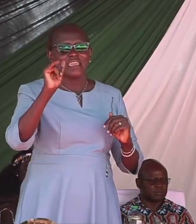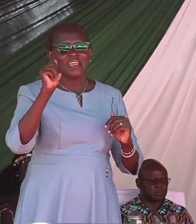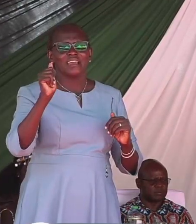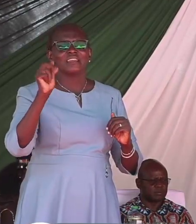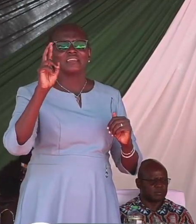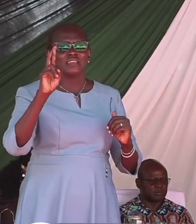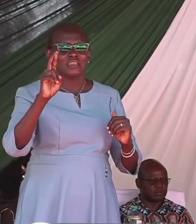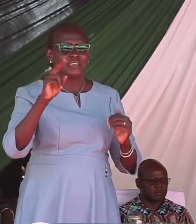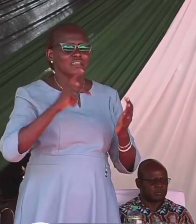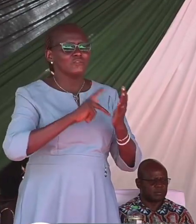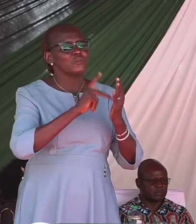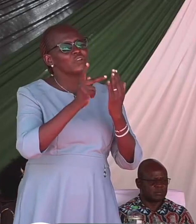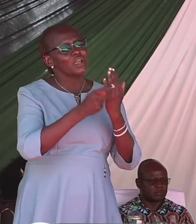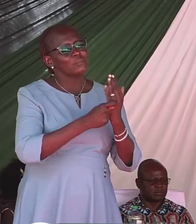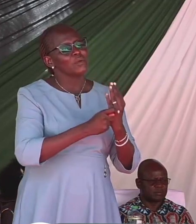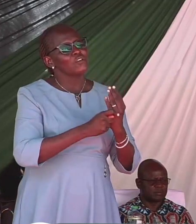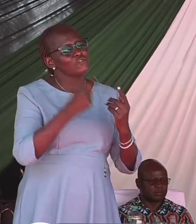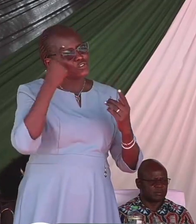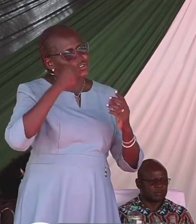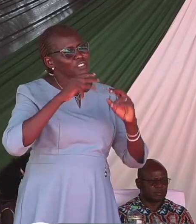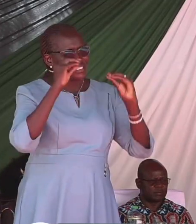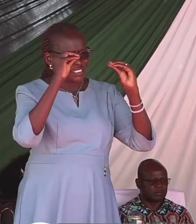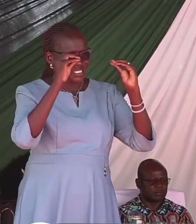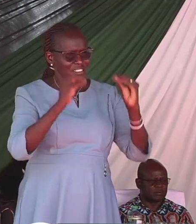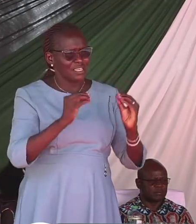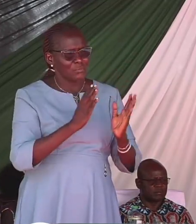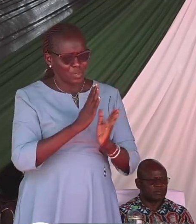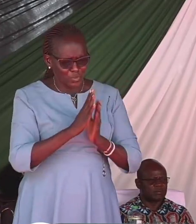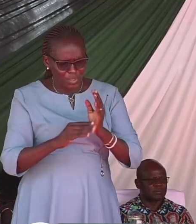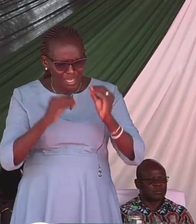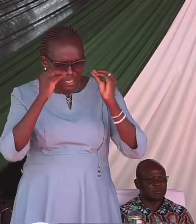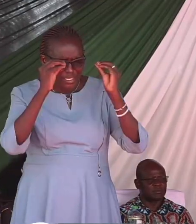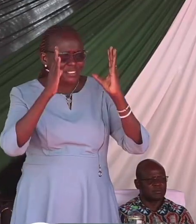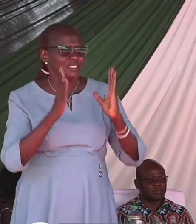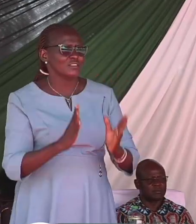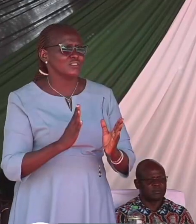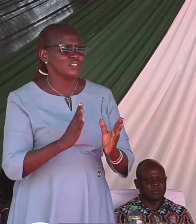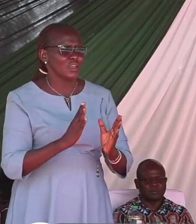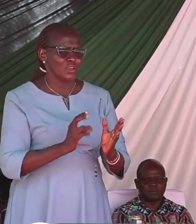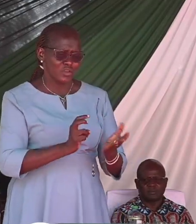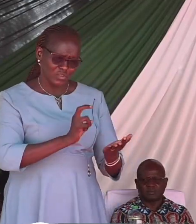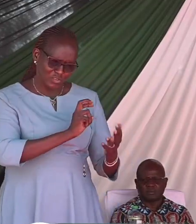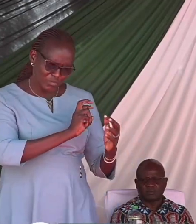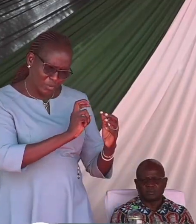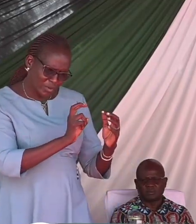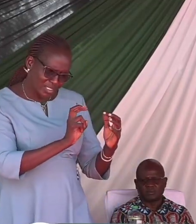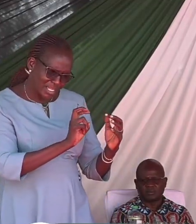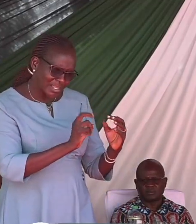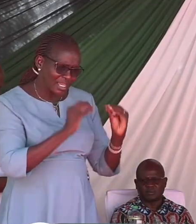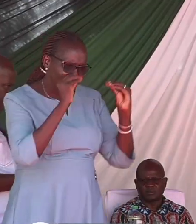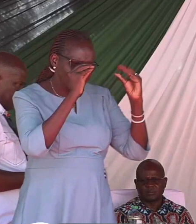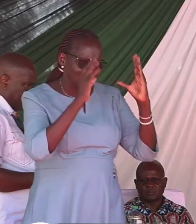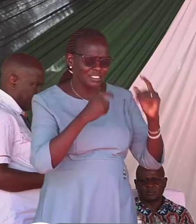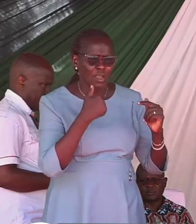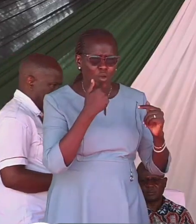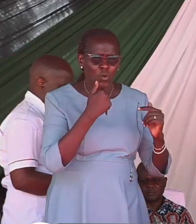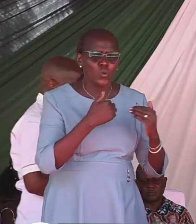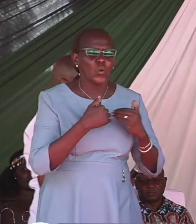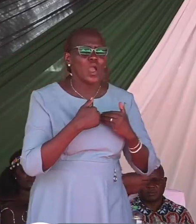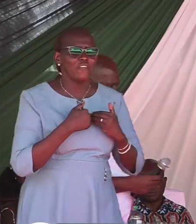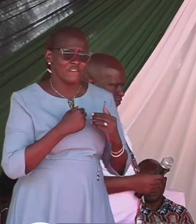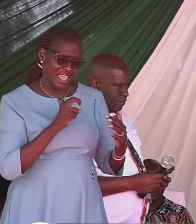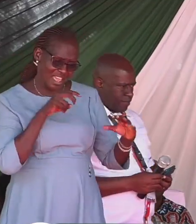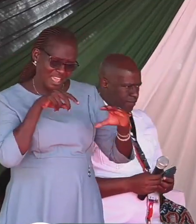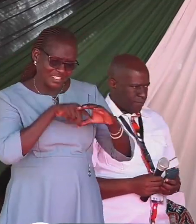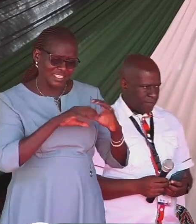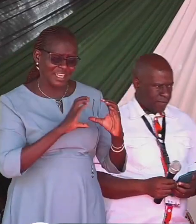very good program for the teachers, which prepares the teachers, and you can be able to monitor a teacher who has entered a